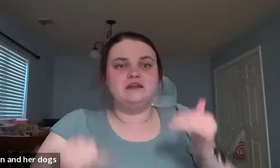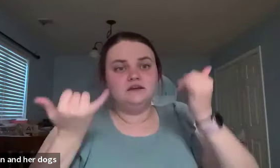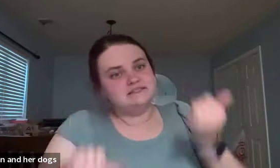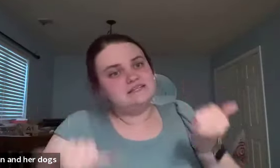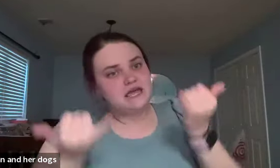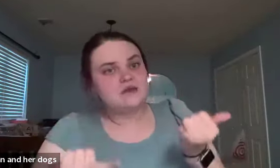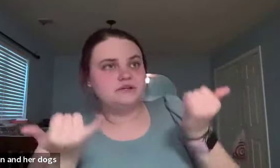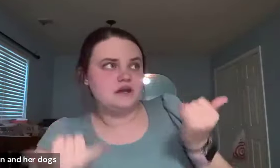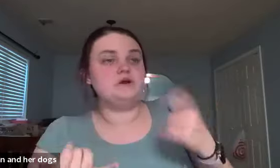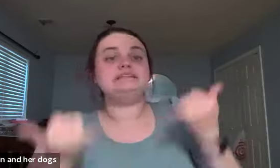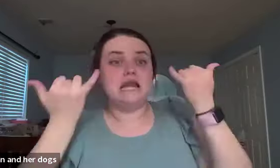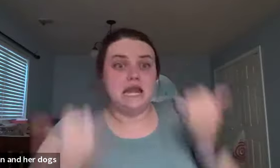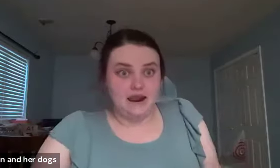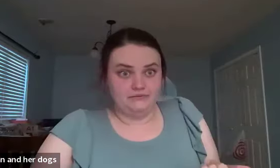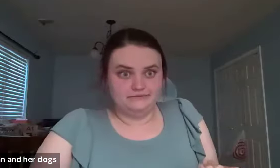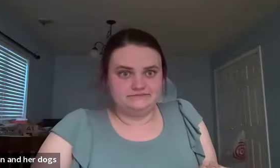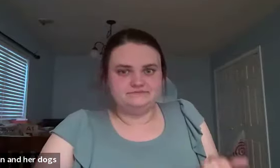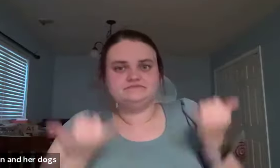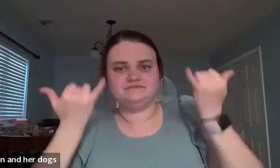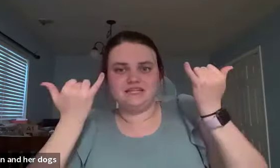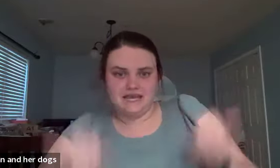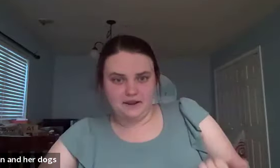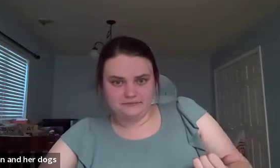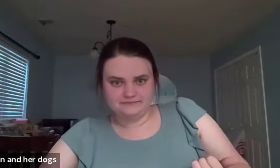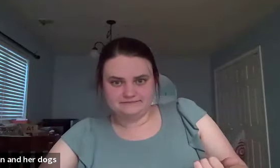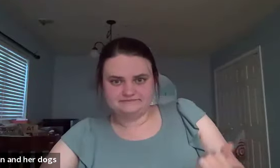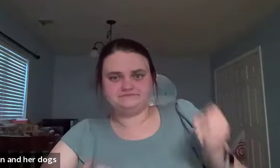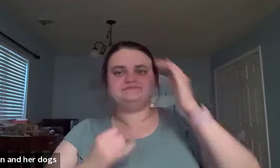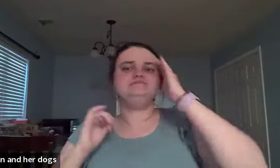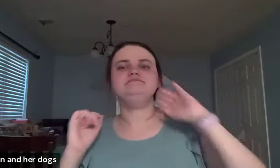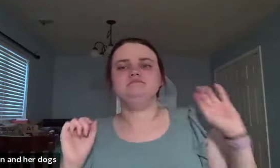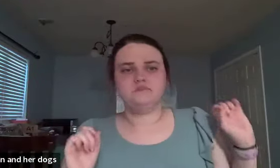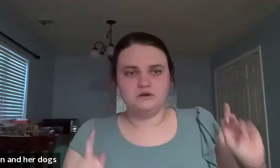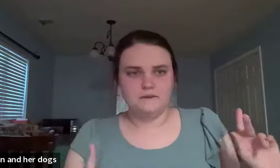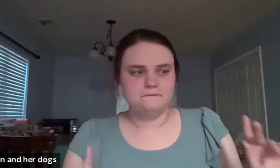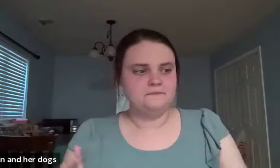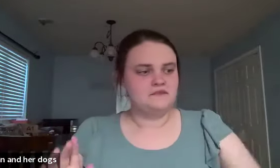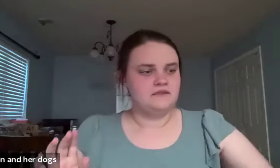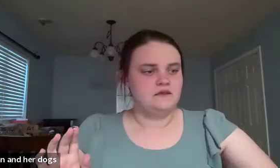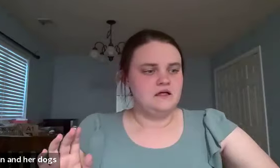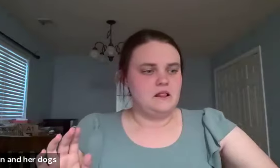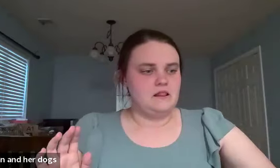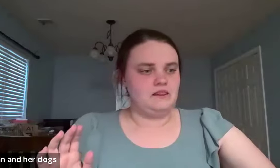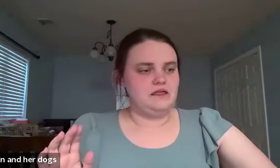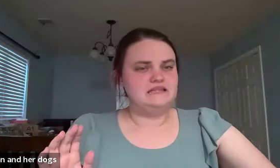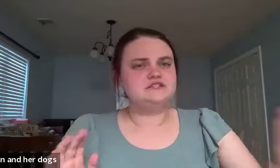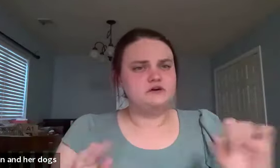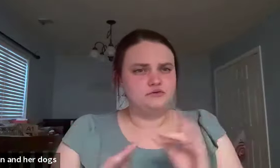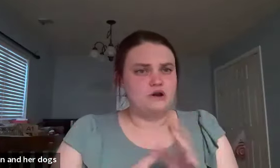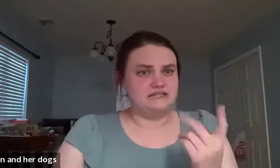not today when you come. No, it's now. Now. Okay. Let's go through our